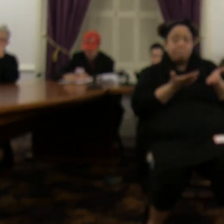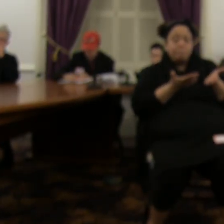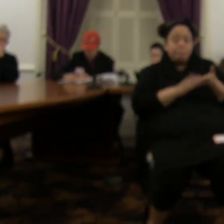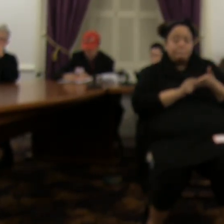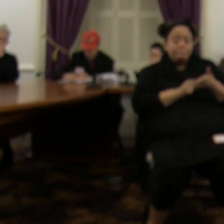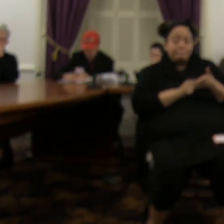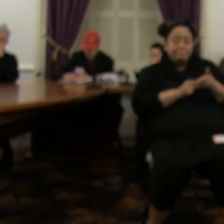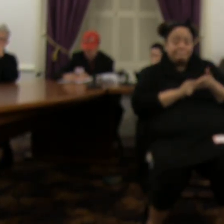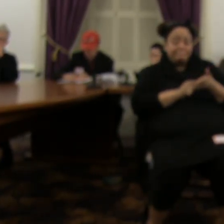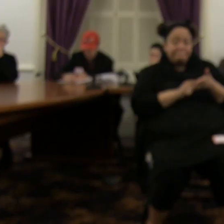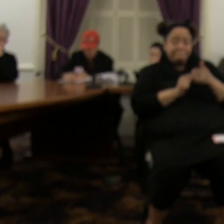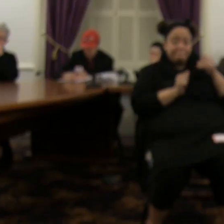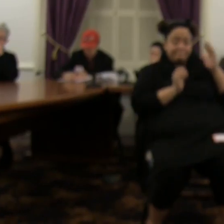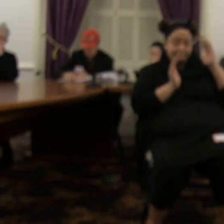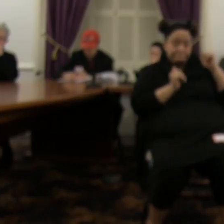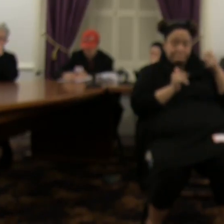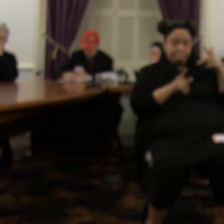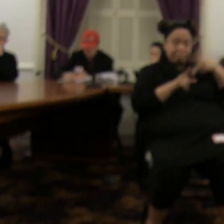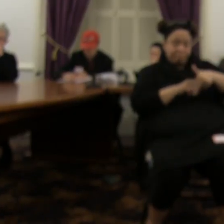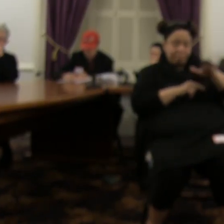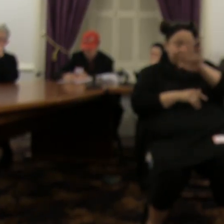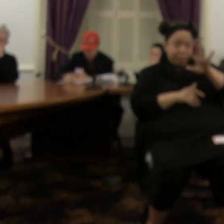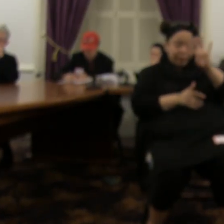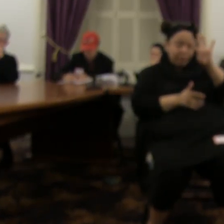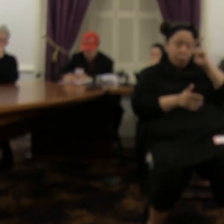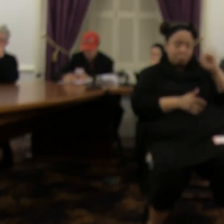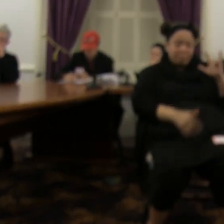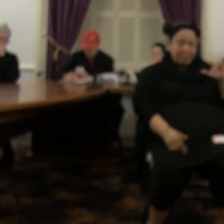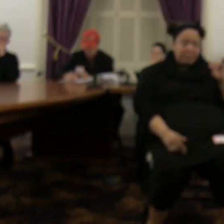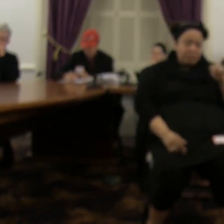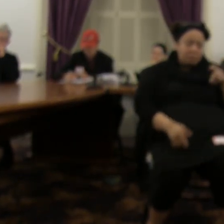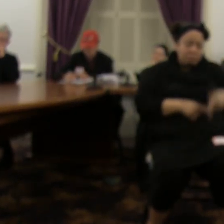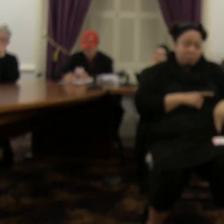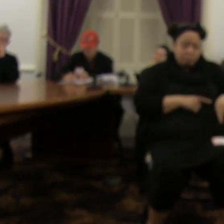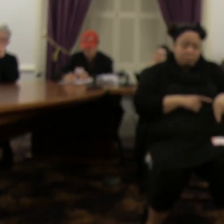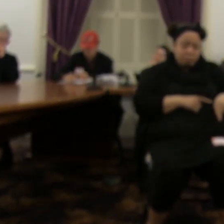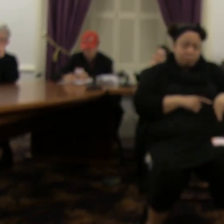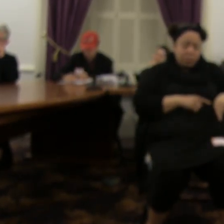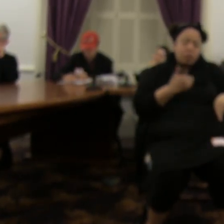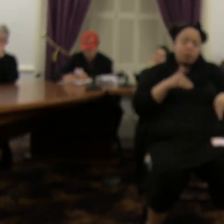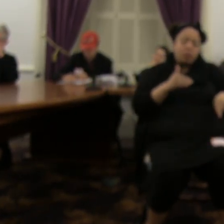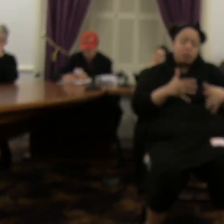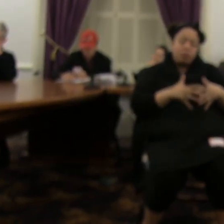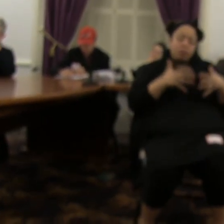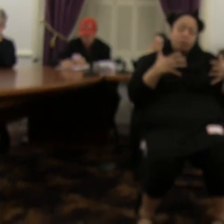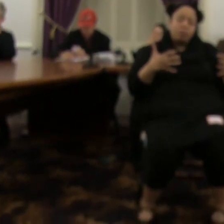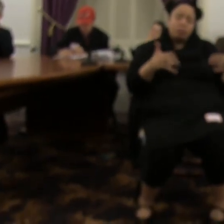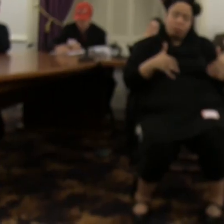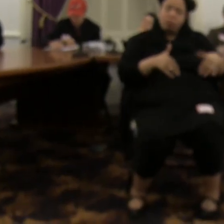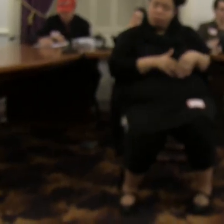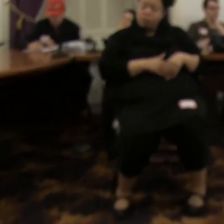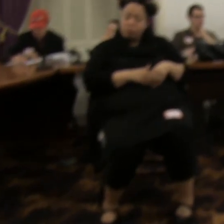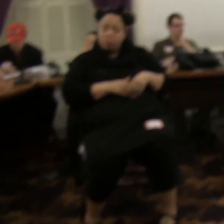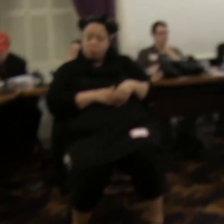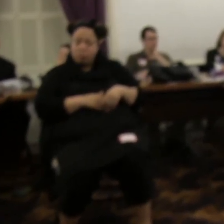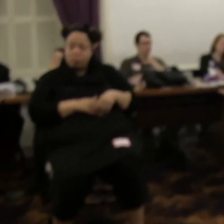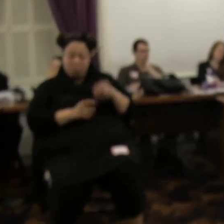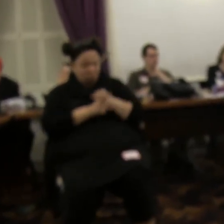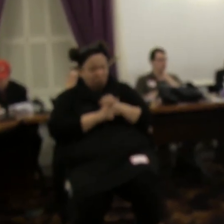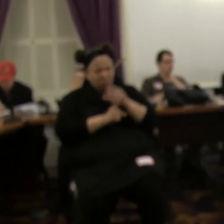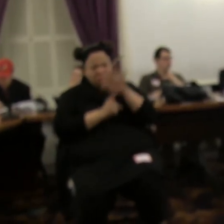that. There are cuts to people who receive developmental services on waivers. Those waivers are going to be